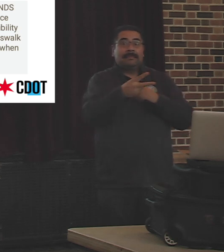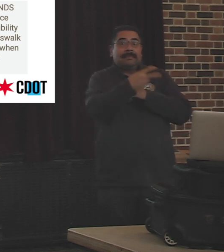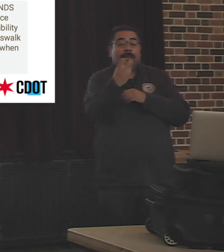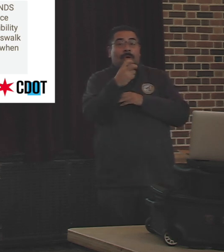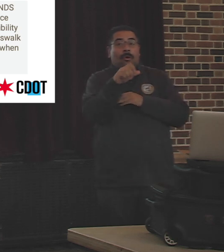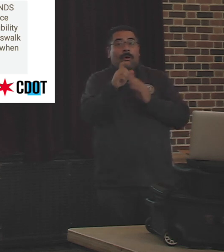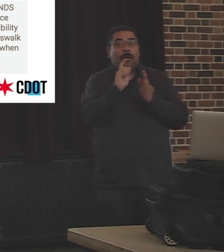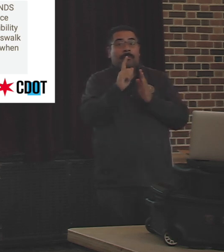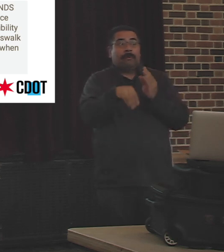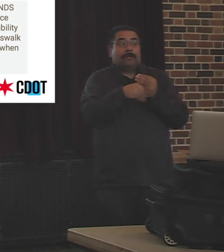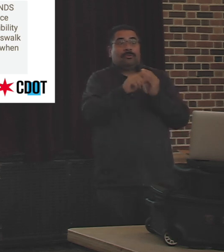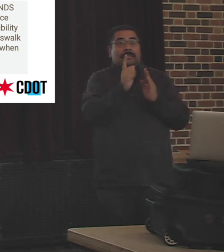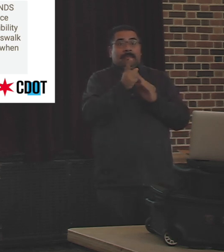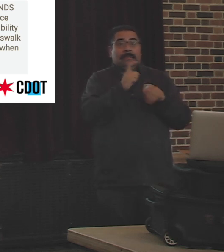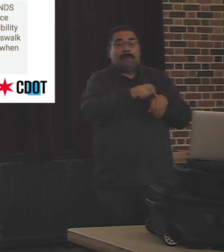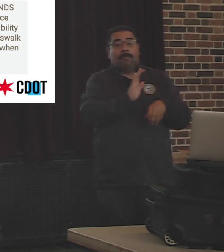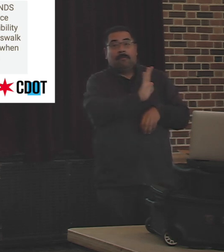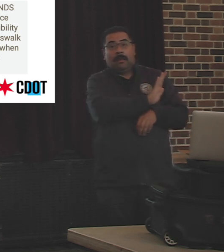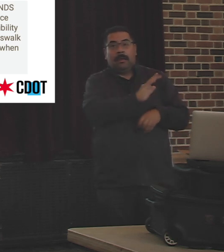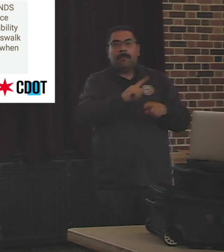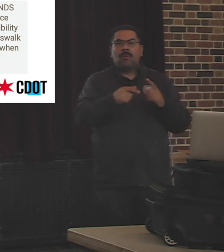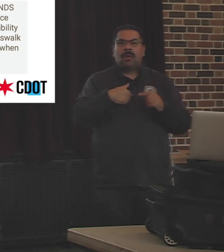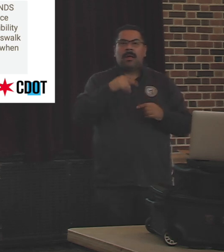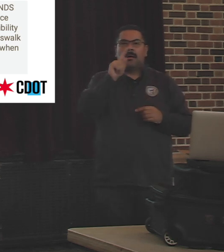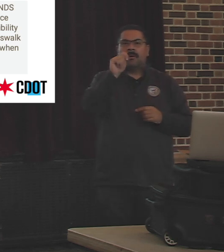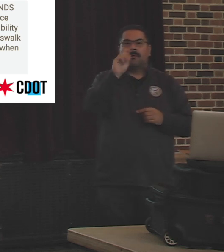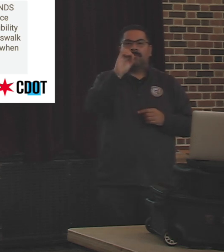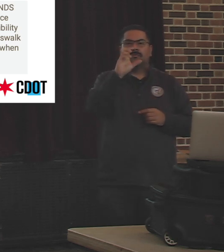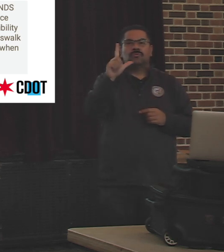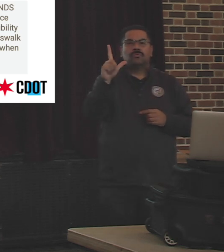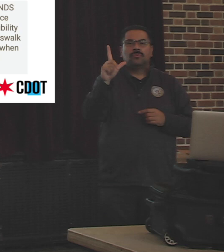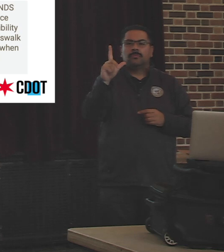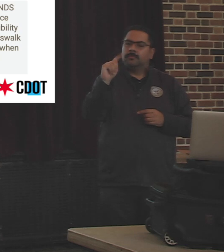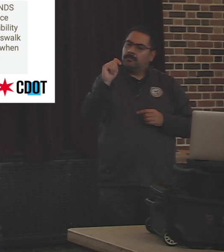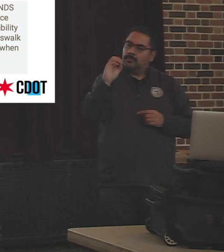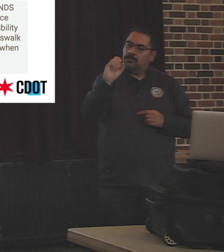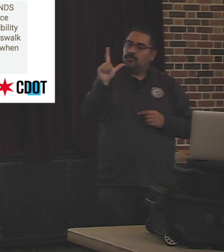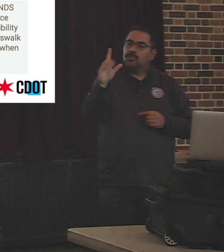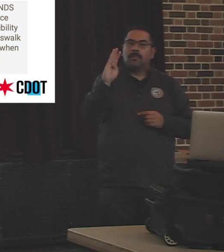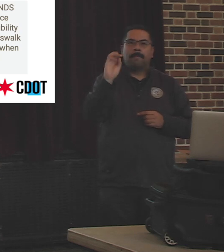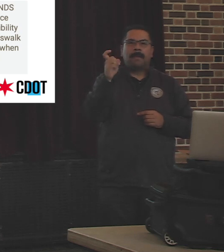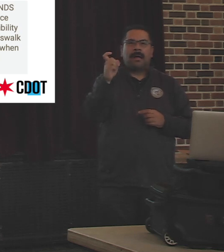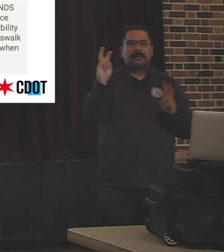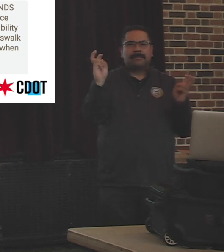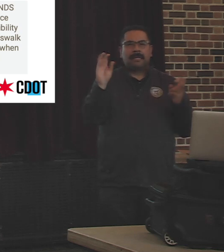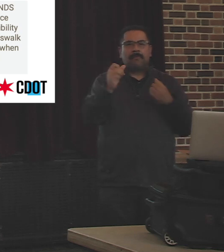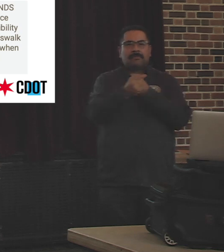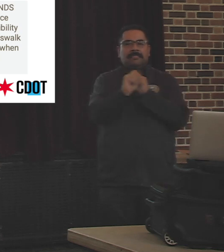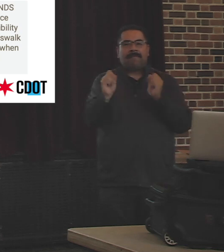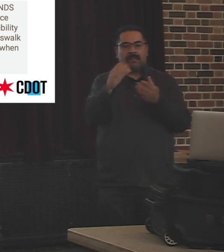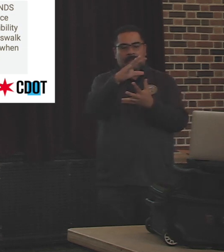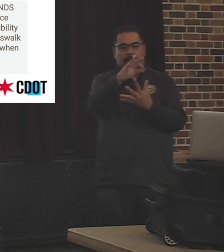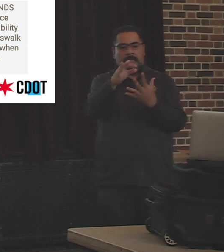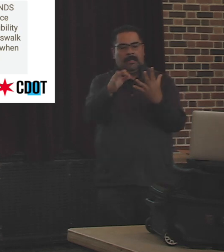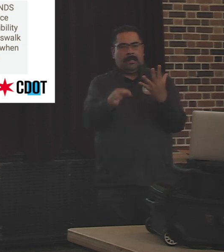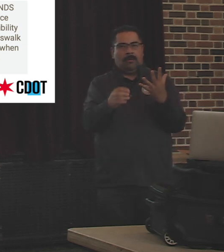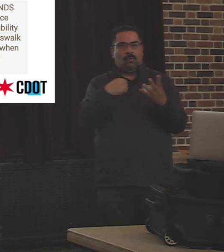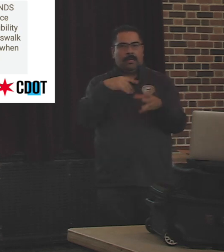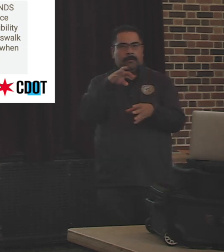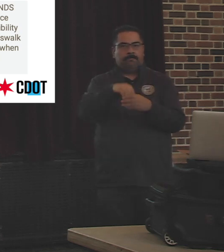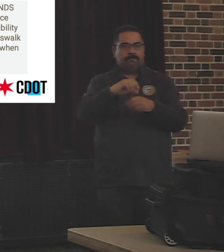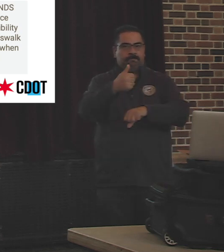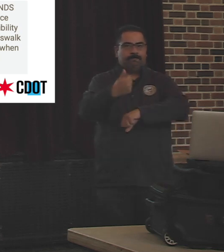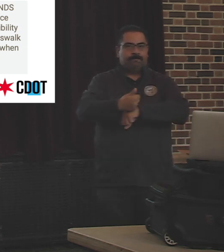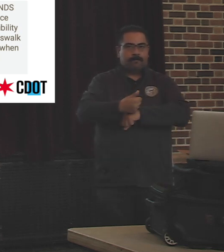away. So we have a toolbox that we know are sort of safety features that we can implement